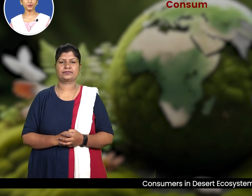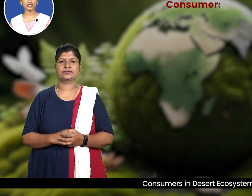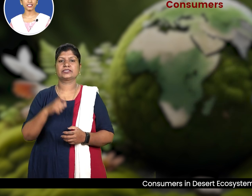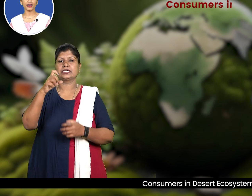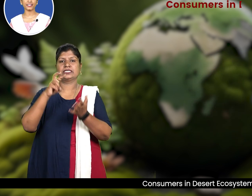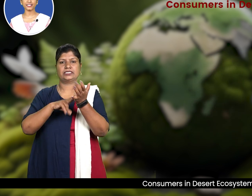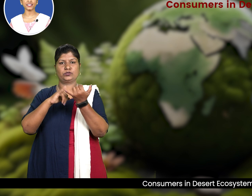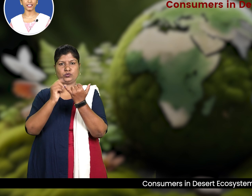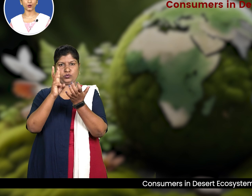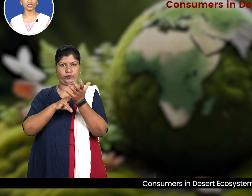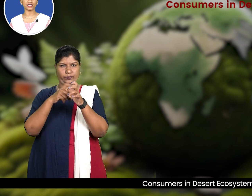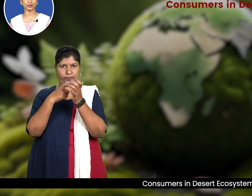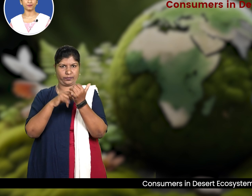Consumers in desert ecosystem.